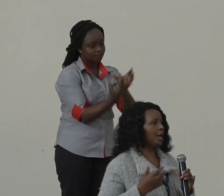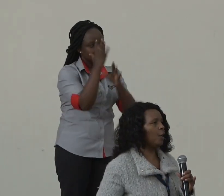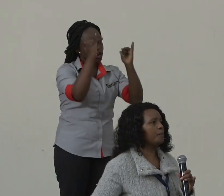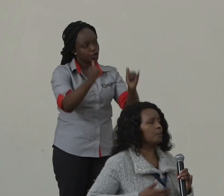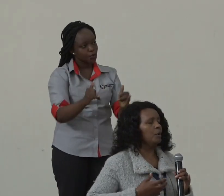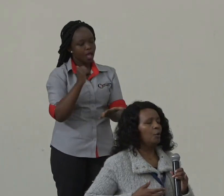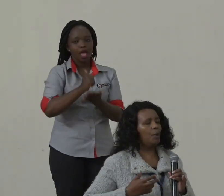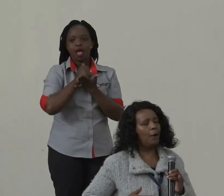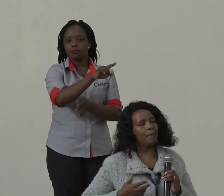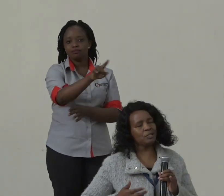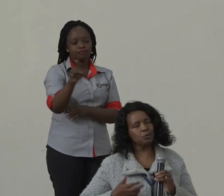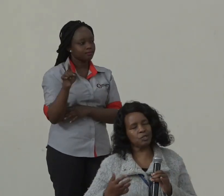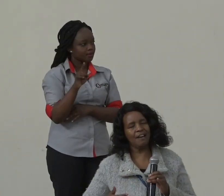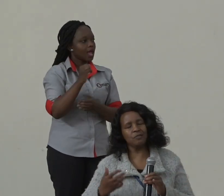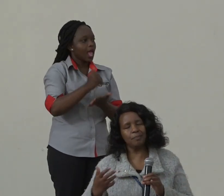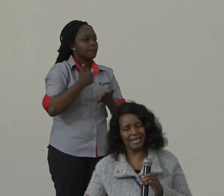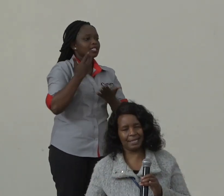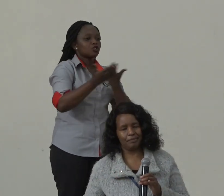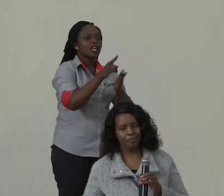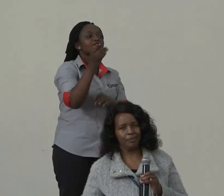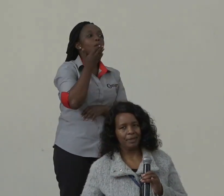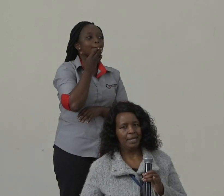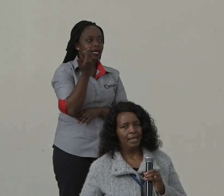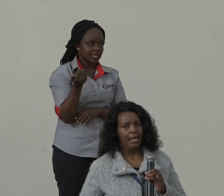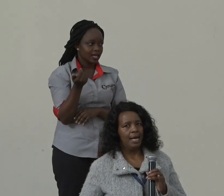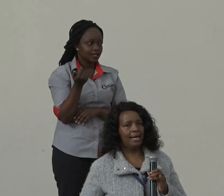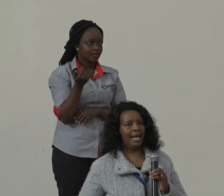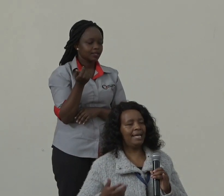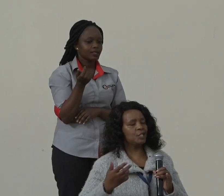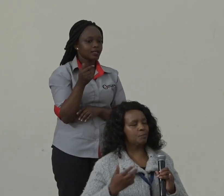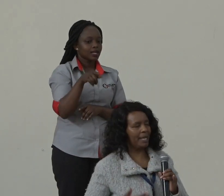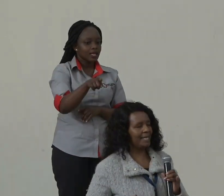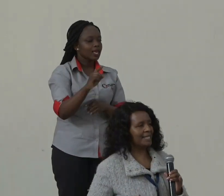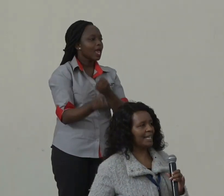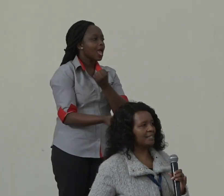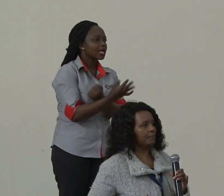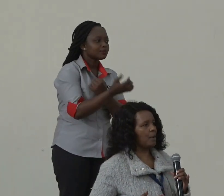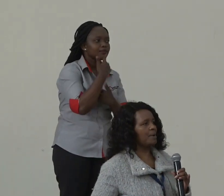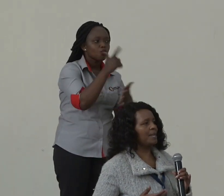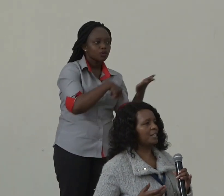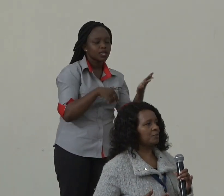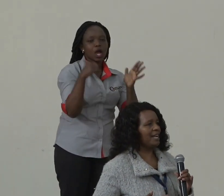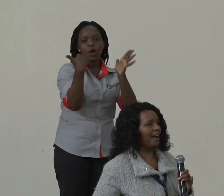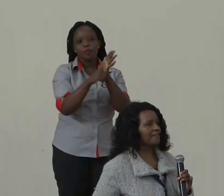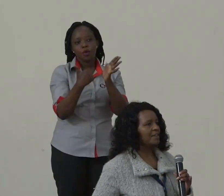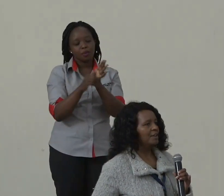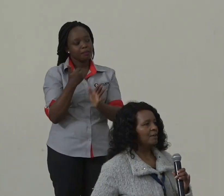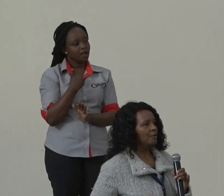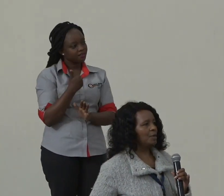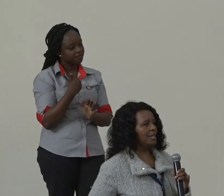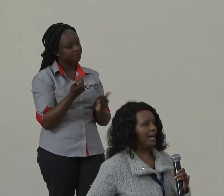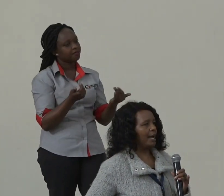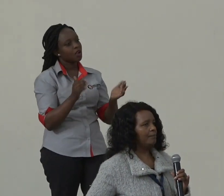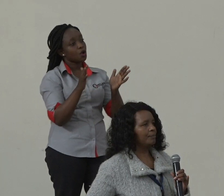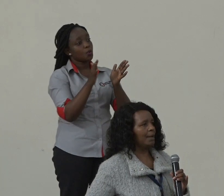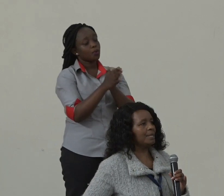will help us to serve you better. And I explained that the problem that we have